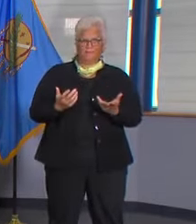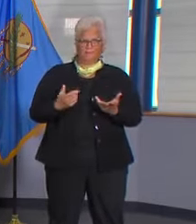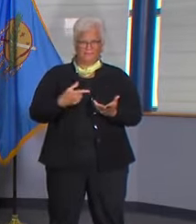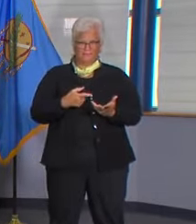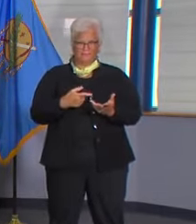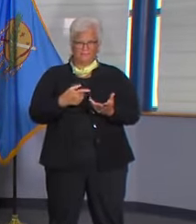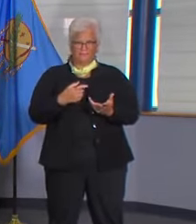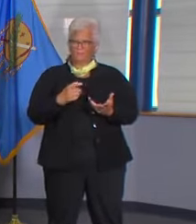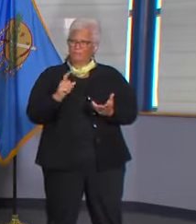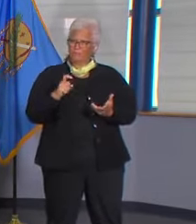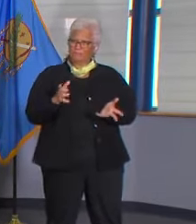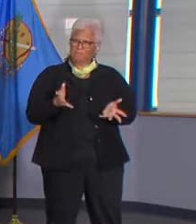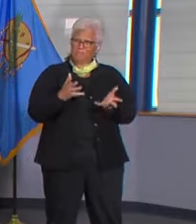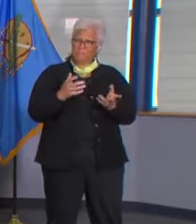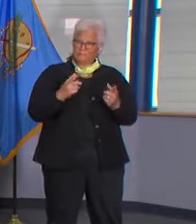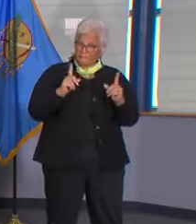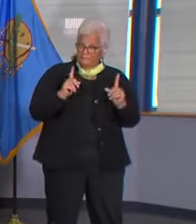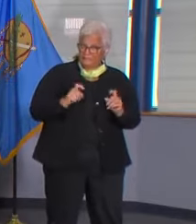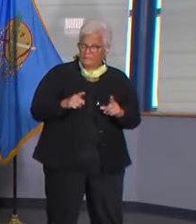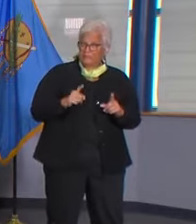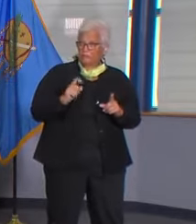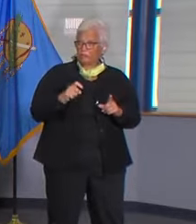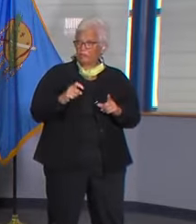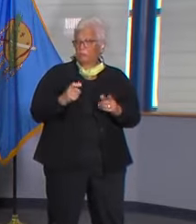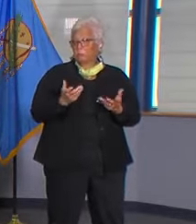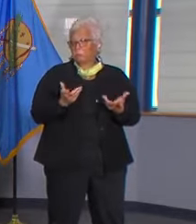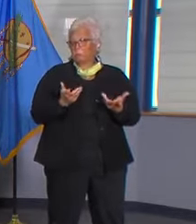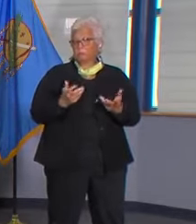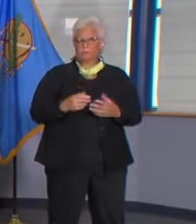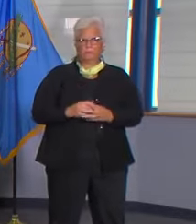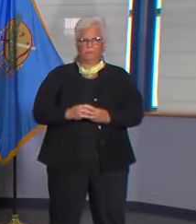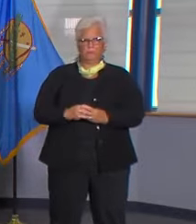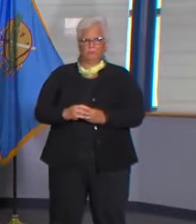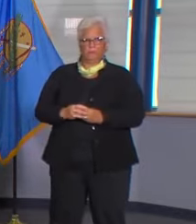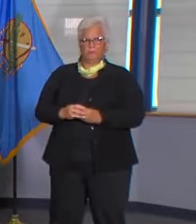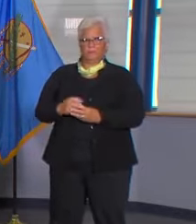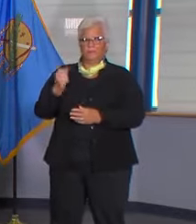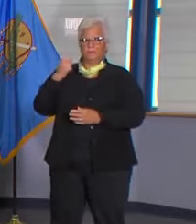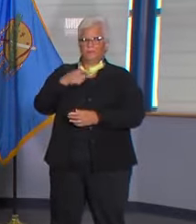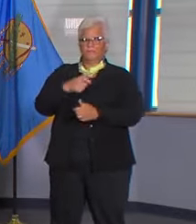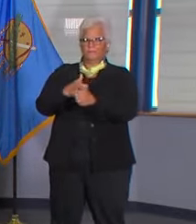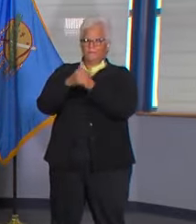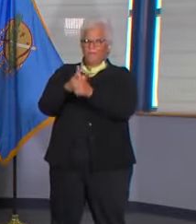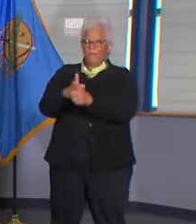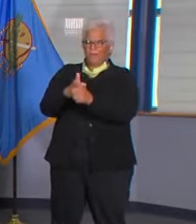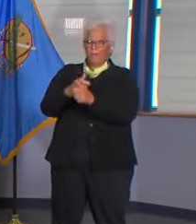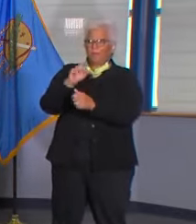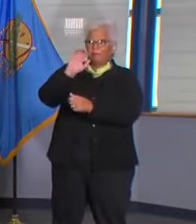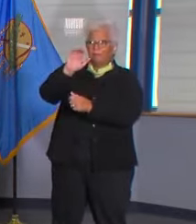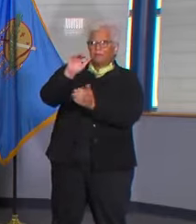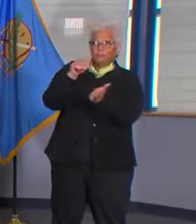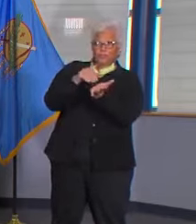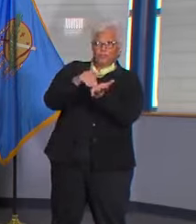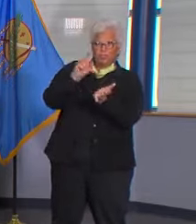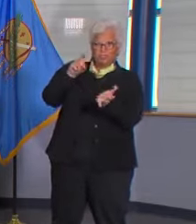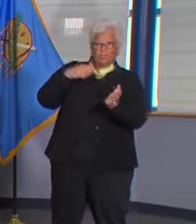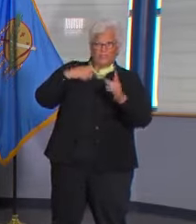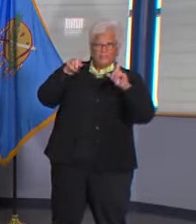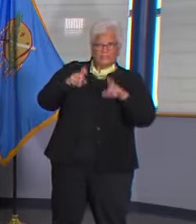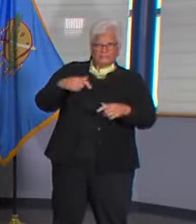the recommendation of your provider or your local public health, state and local public health systems. We will continue to recommend that